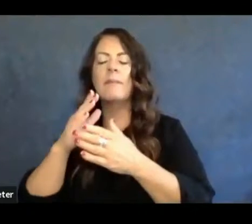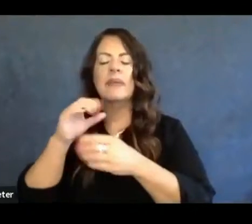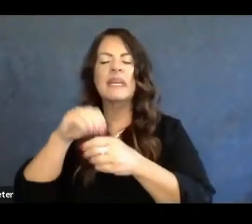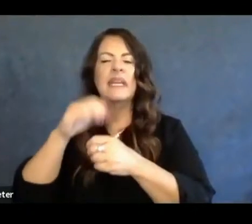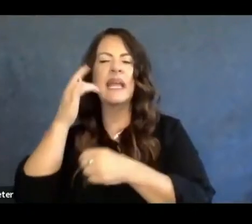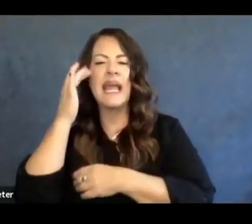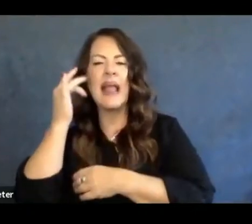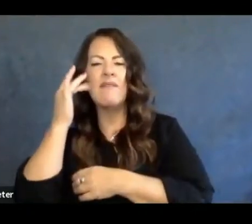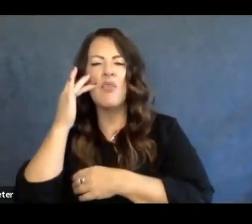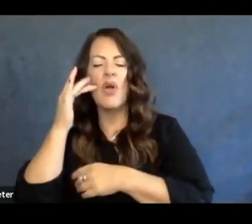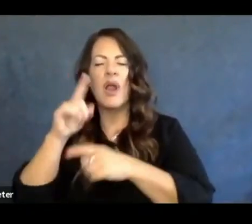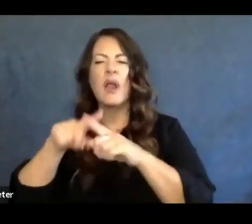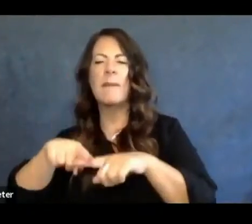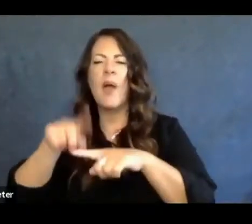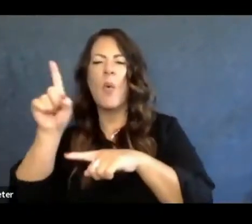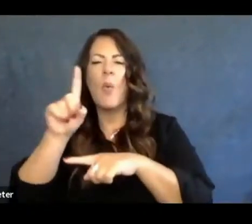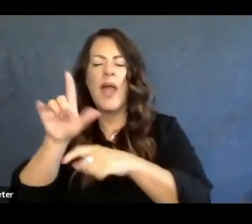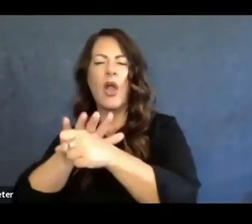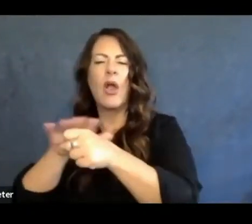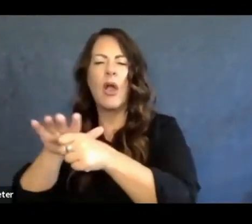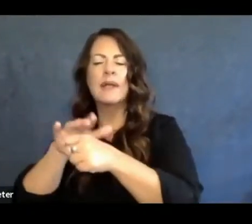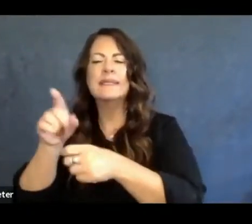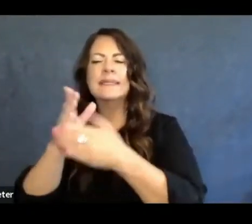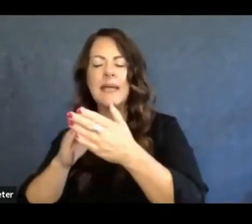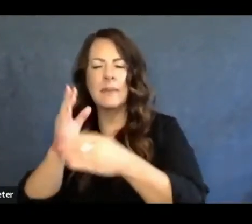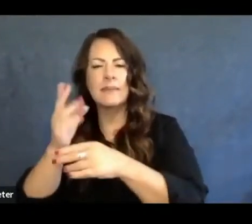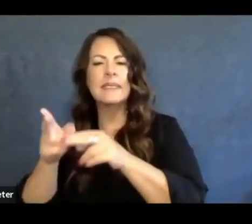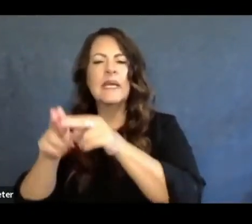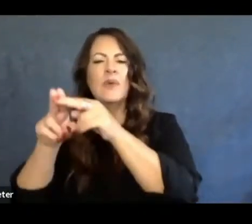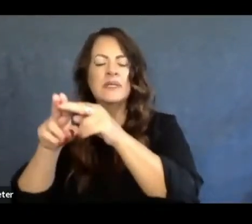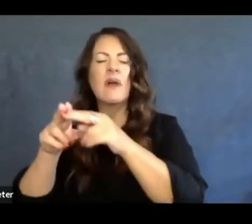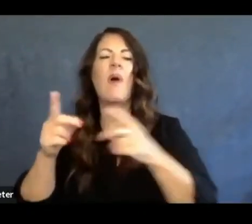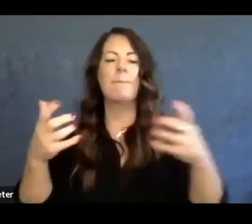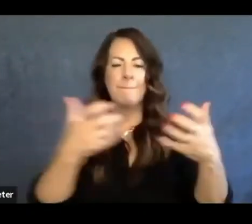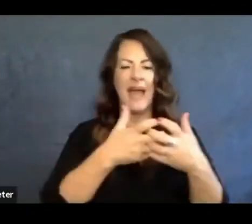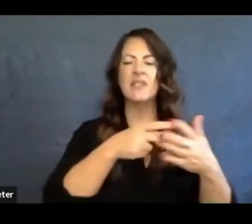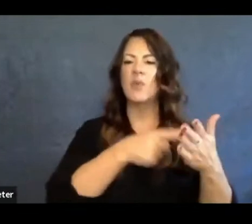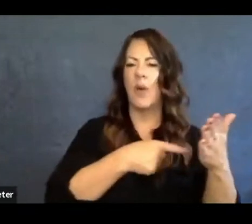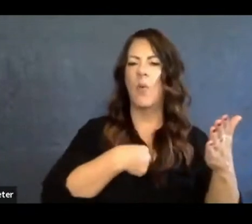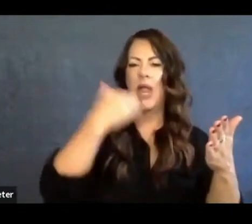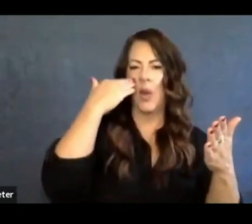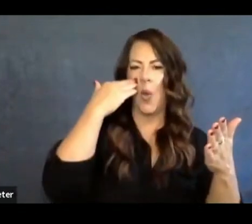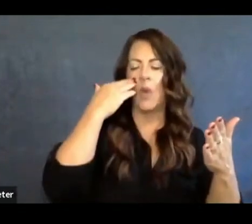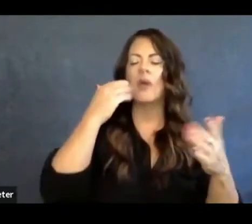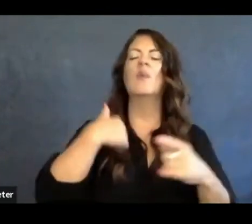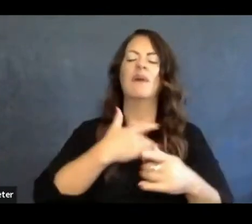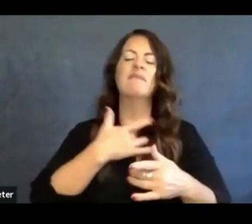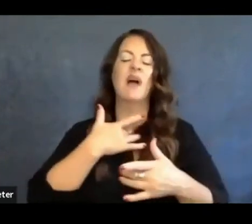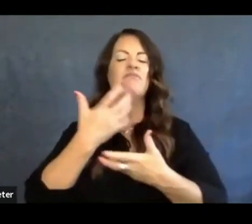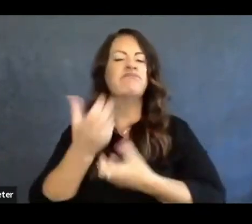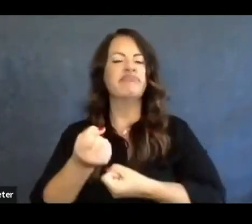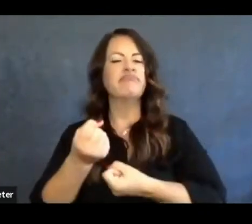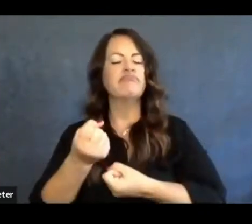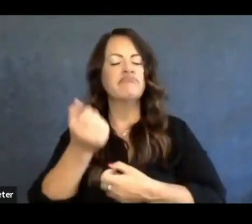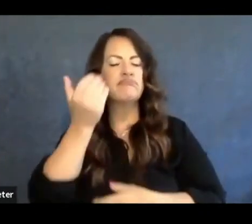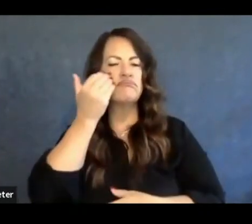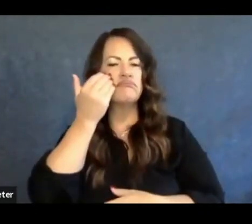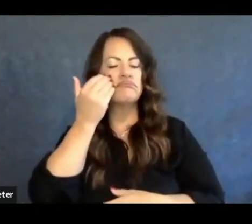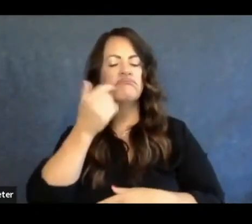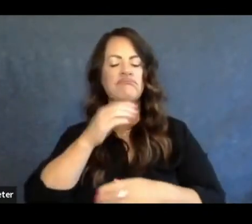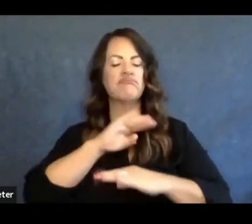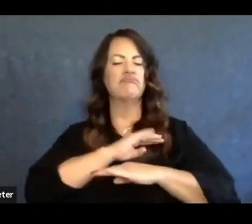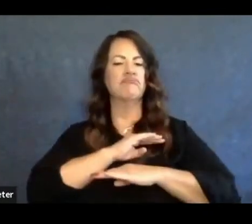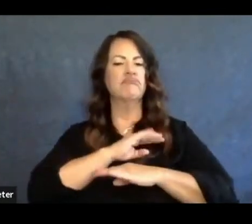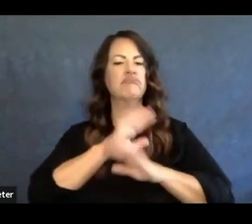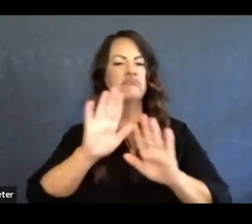still experiencing an increase, and we see that as well. So that data, rest assured, we feel good about, and